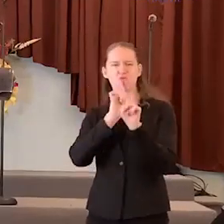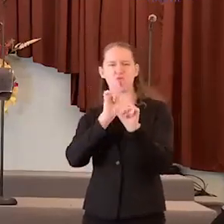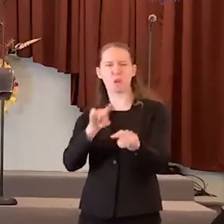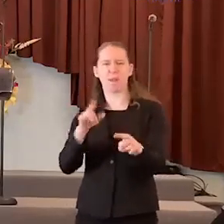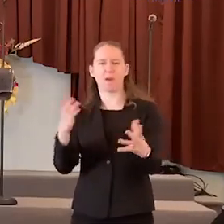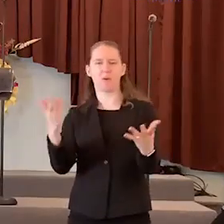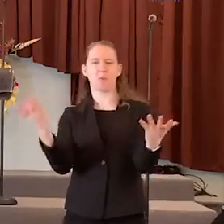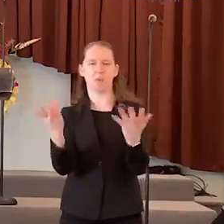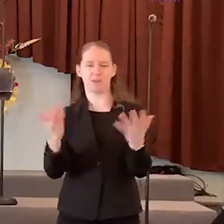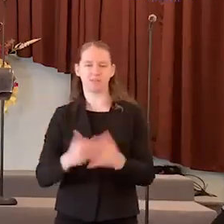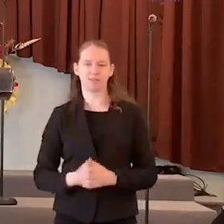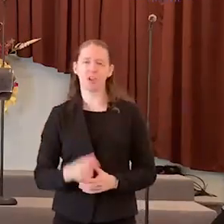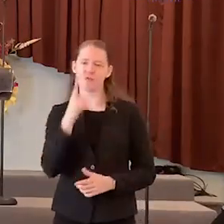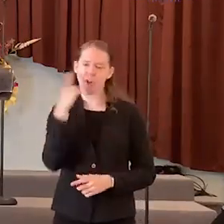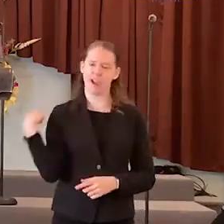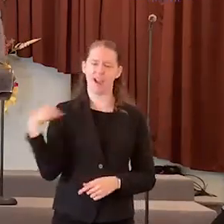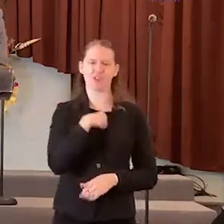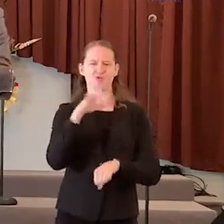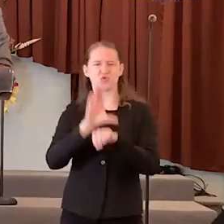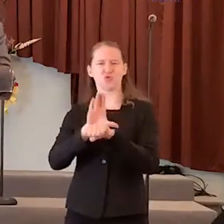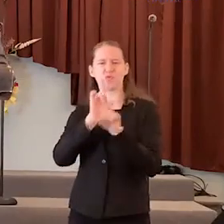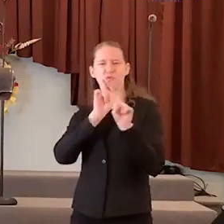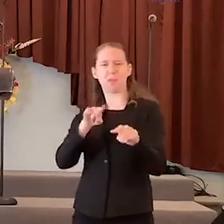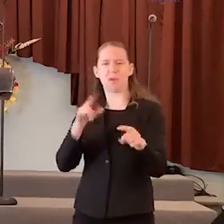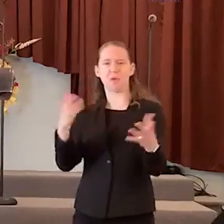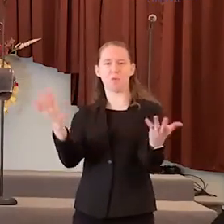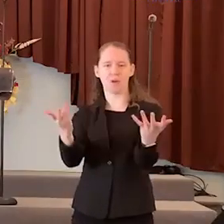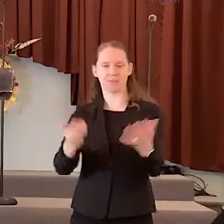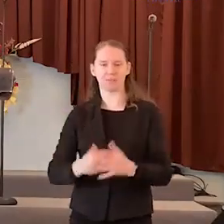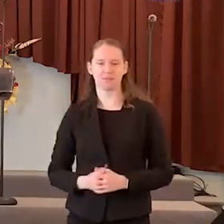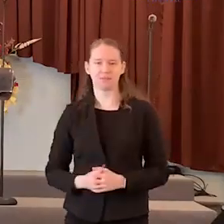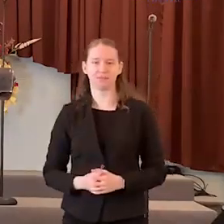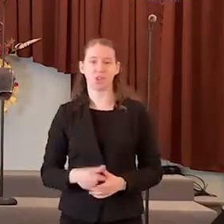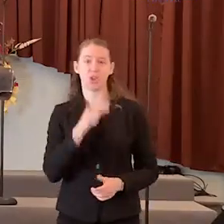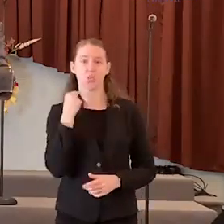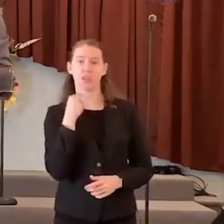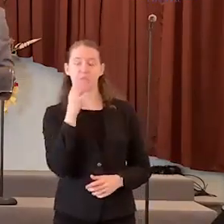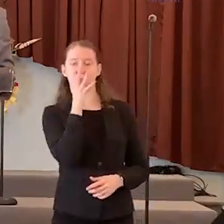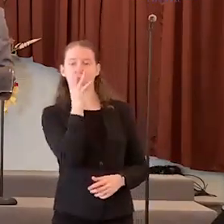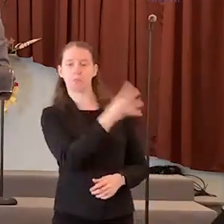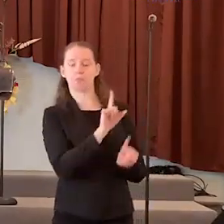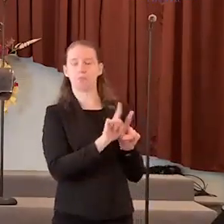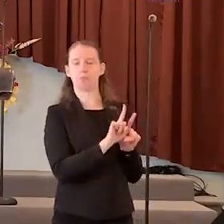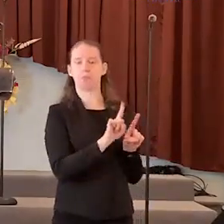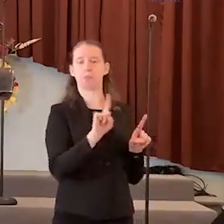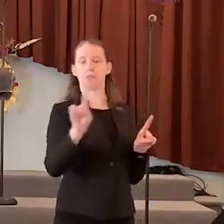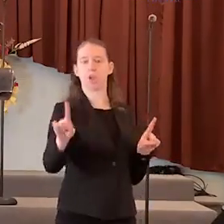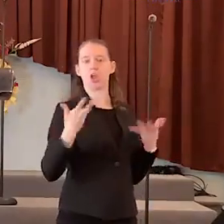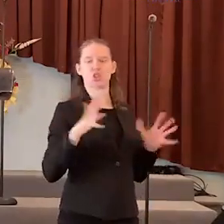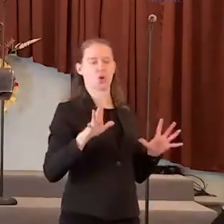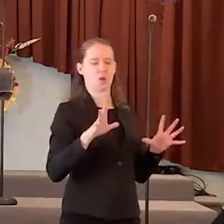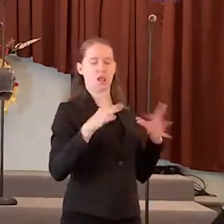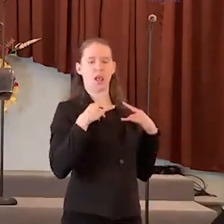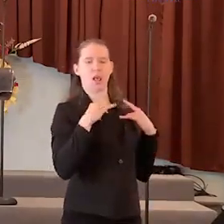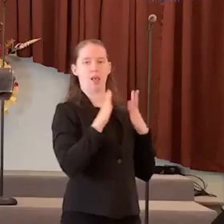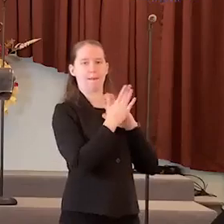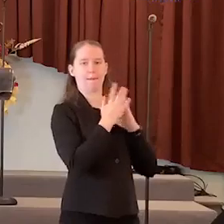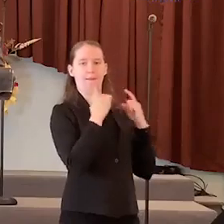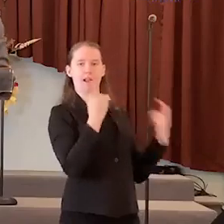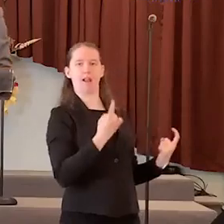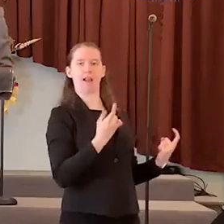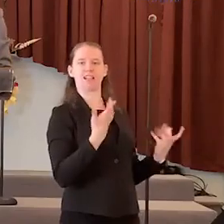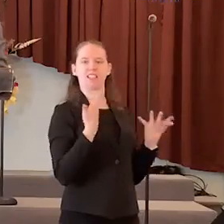response to us? The priest kept walking. He didn't want to defile himself. He didn't want to